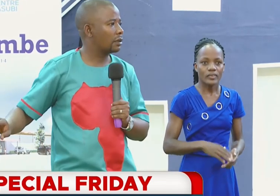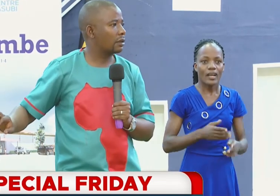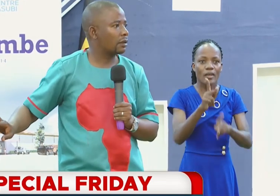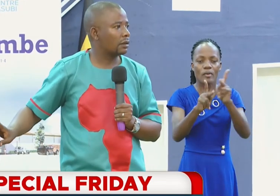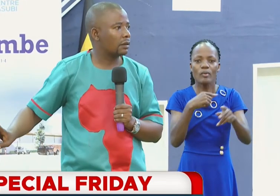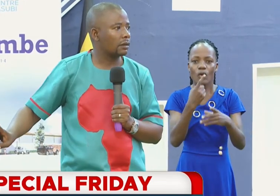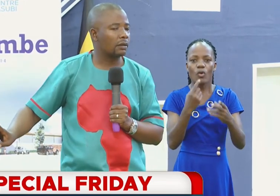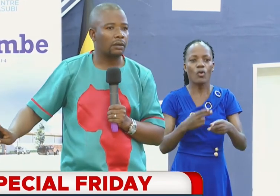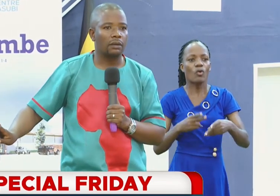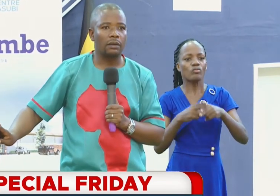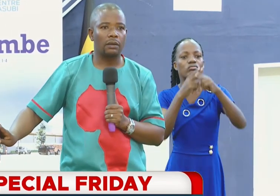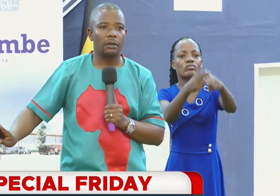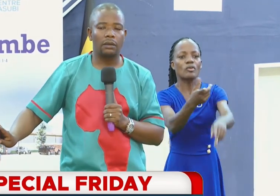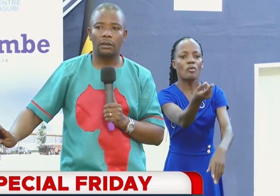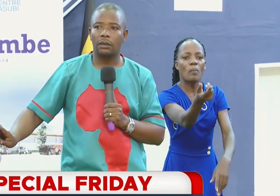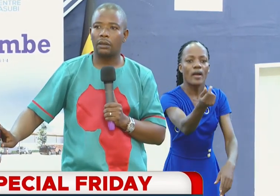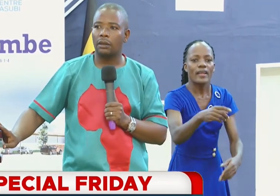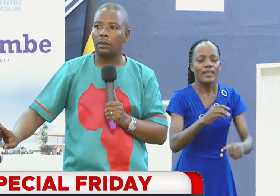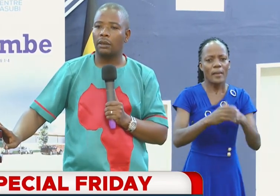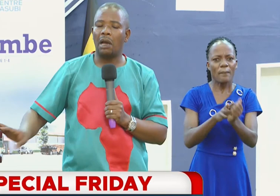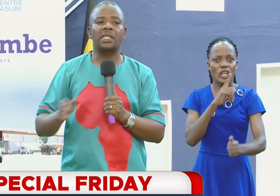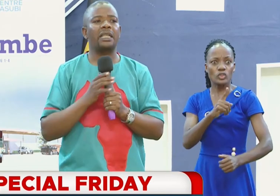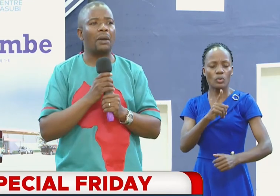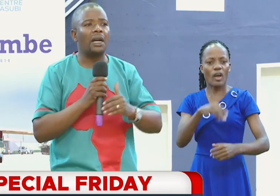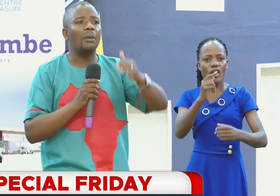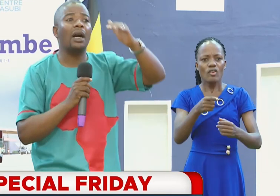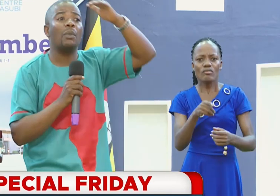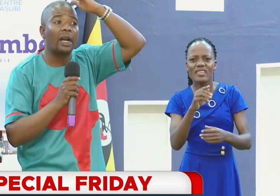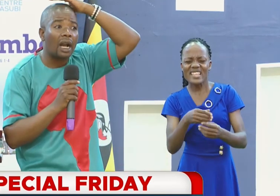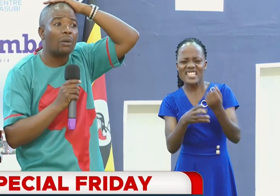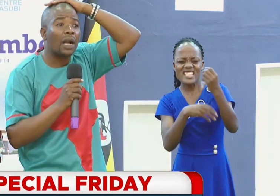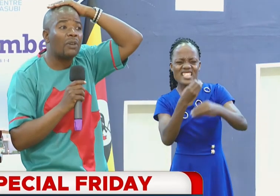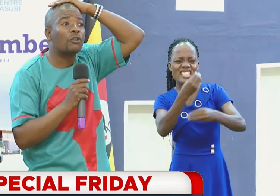The people who borrow you, make sure you default that they may sell off